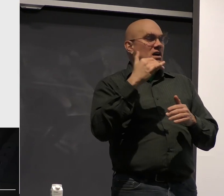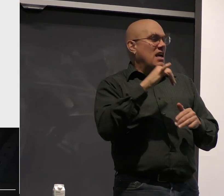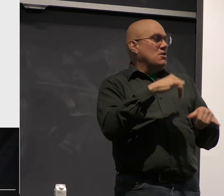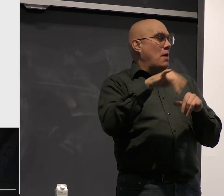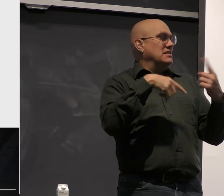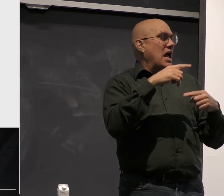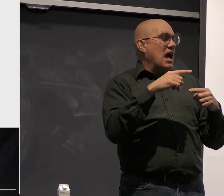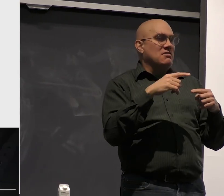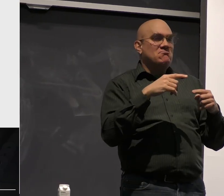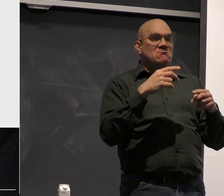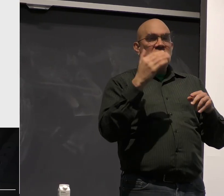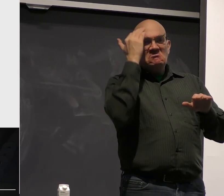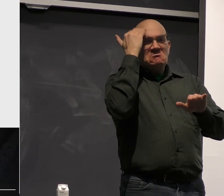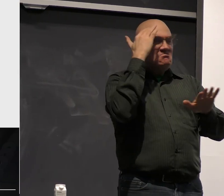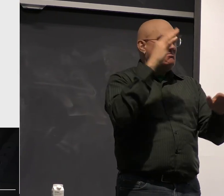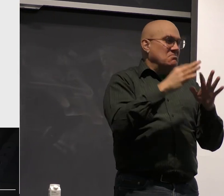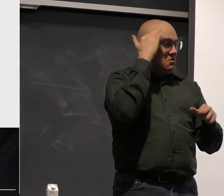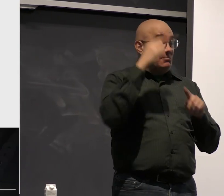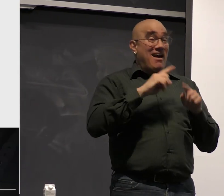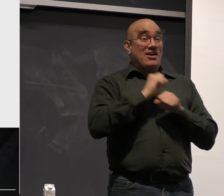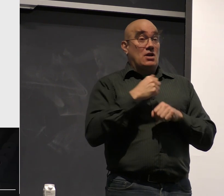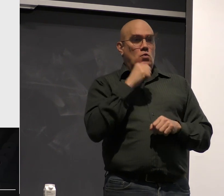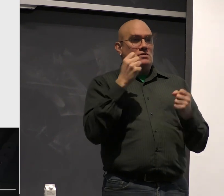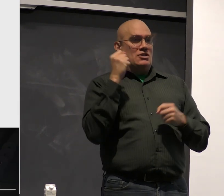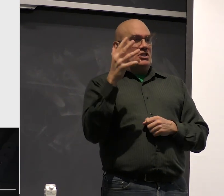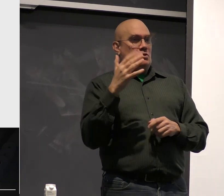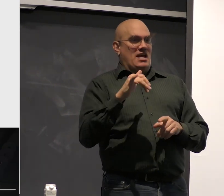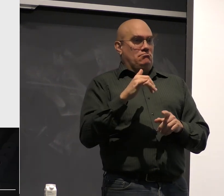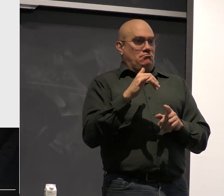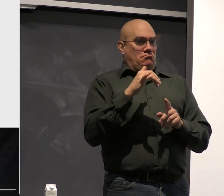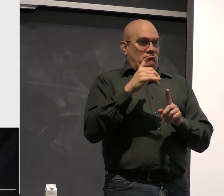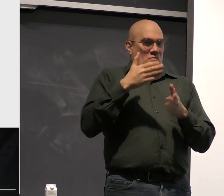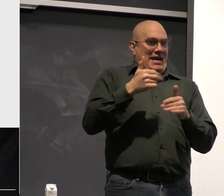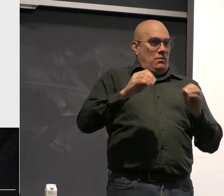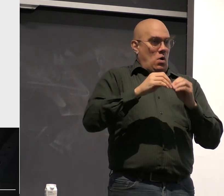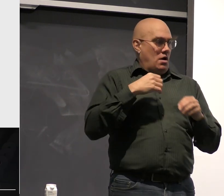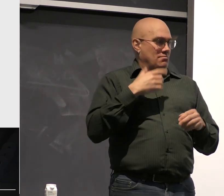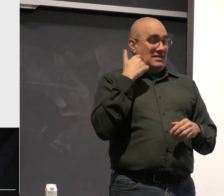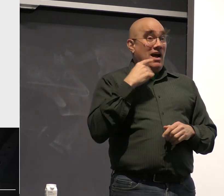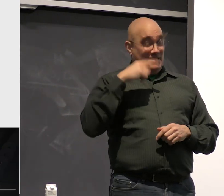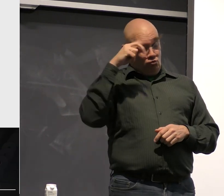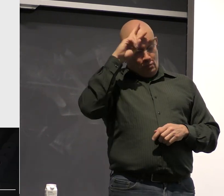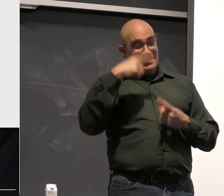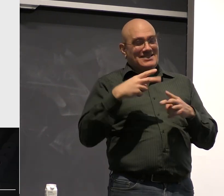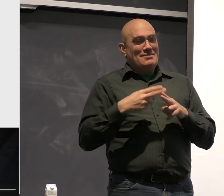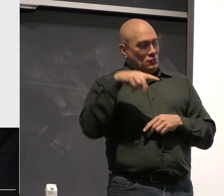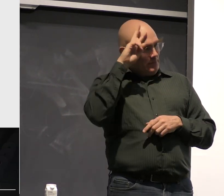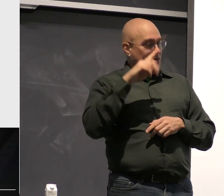Shakespeare because that's the common sign that's been used for Shakespeare, but actually I don't necessarily usually sign that anymore. I think it's a stupid sign